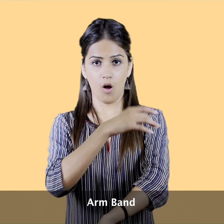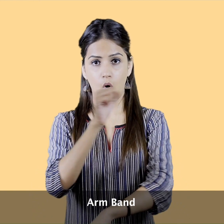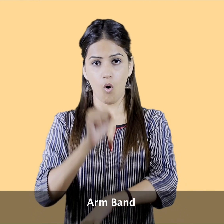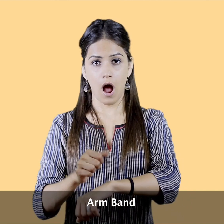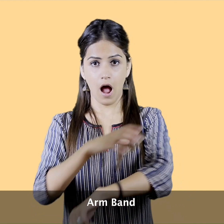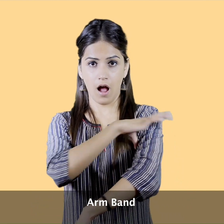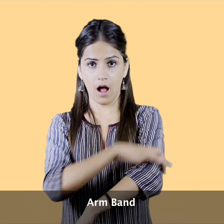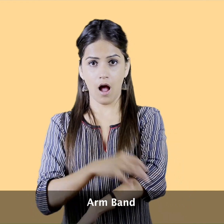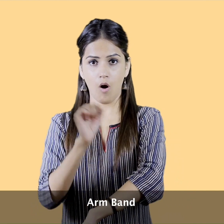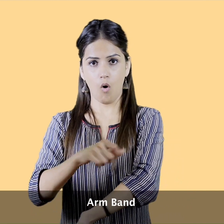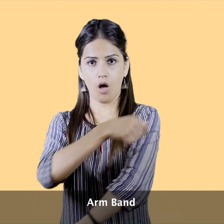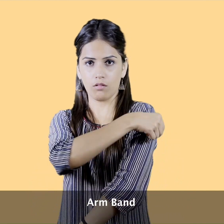armband,